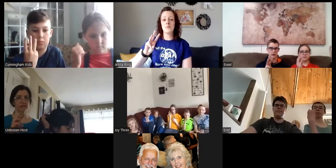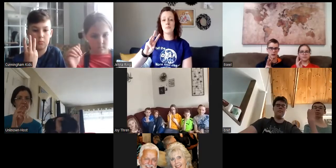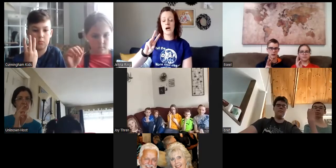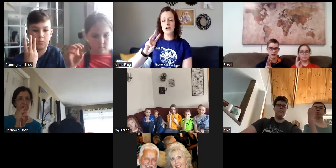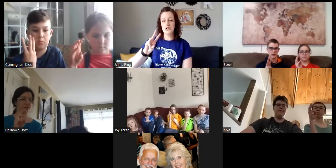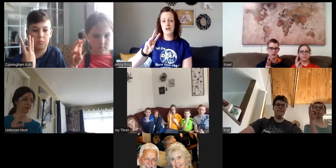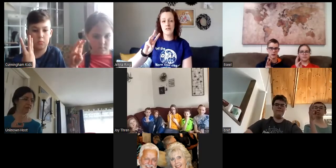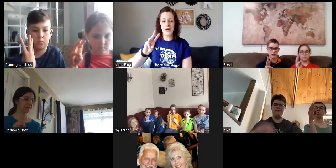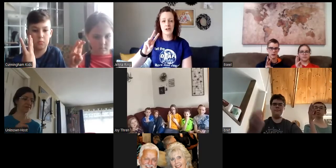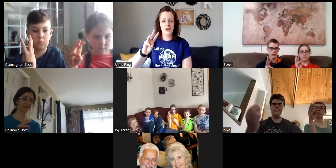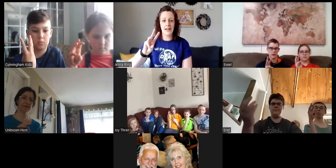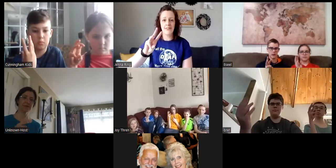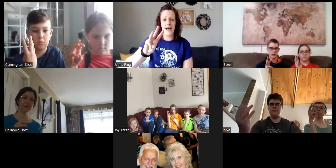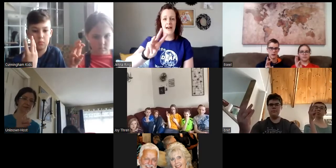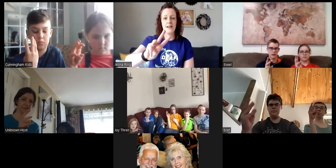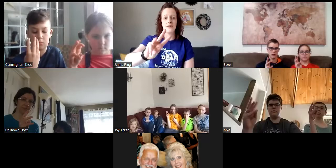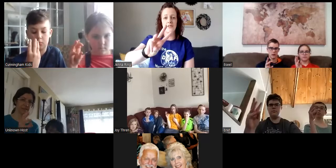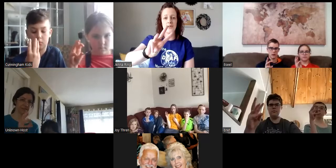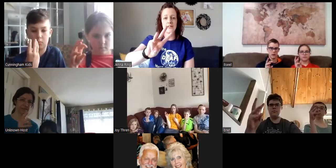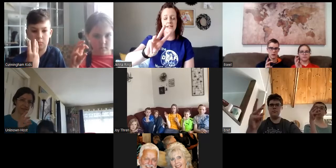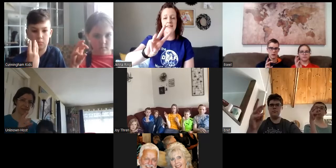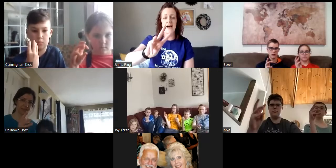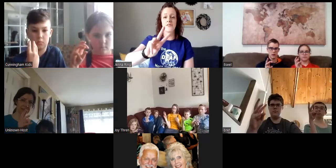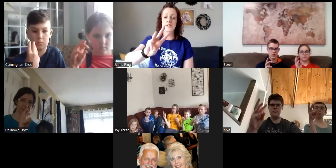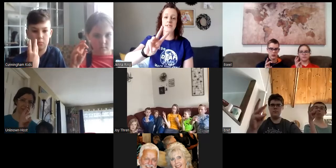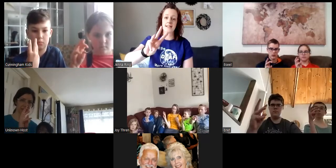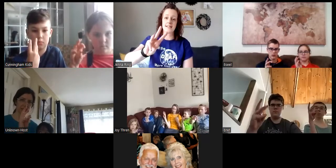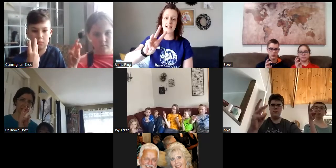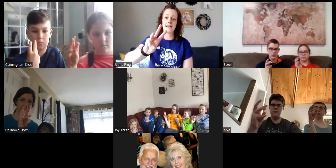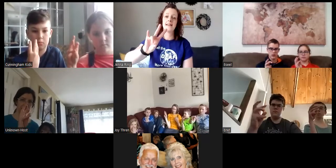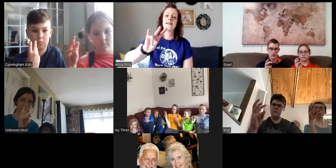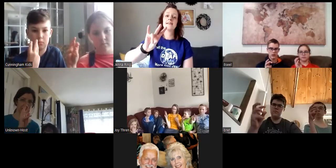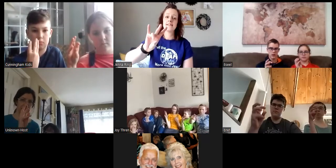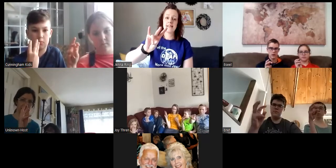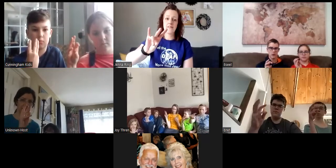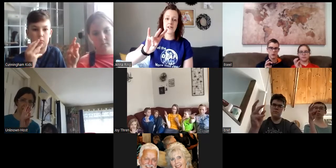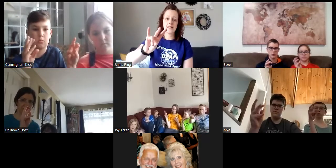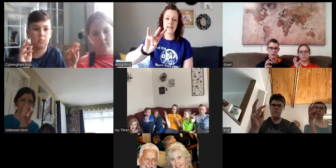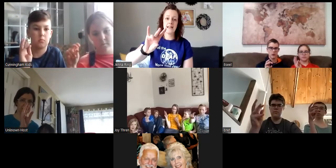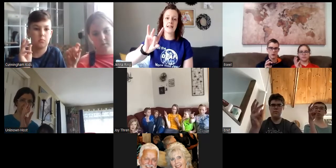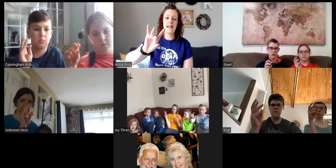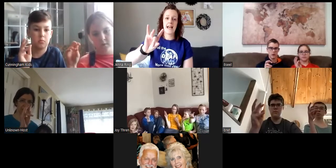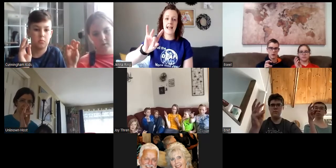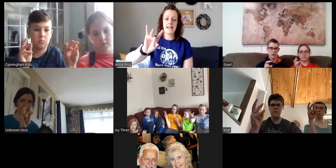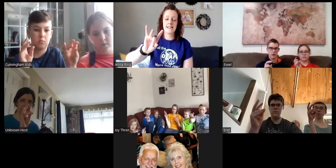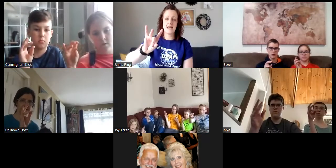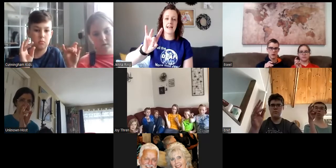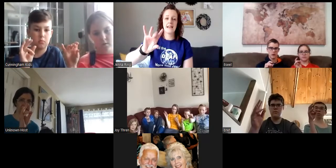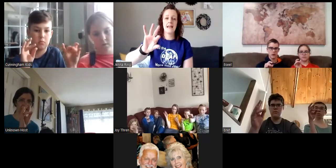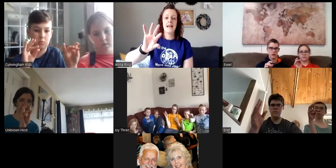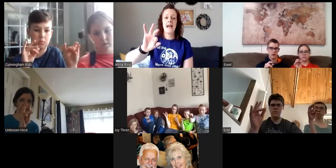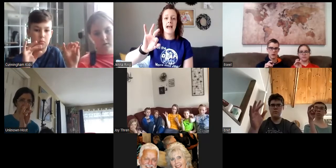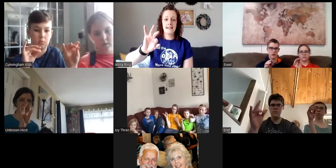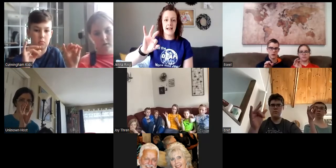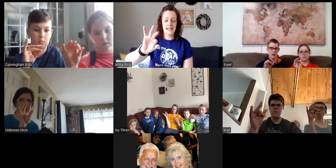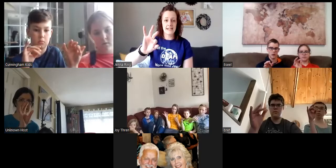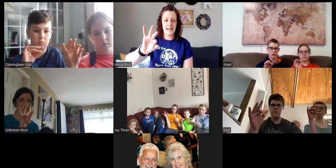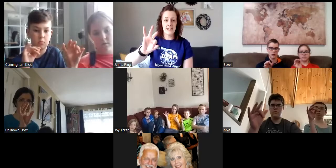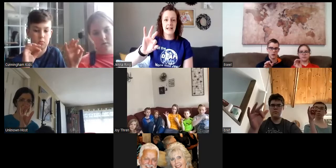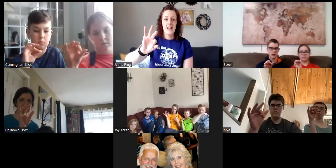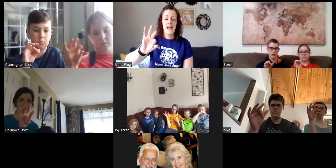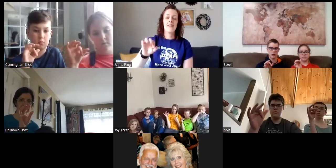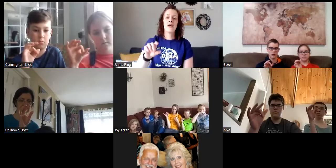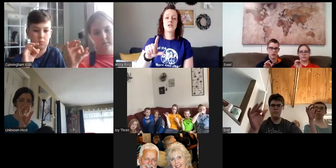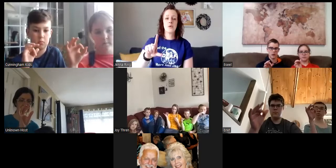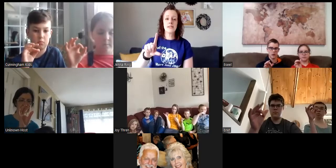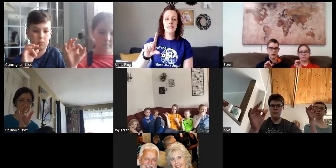and you can brush your finger like that. I don't know if you can see that for 16, 17, 18, and